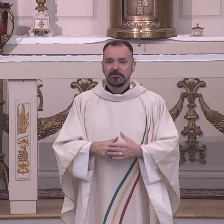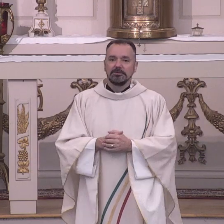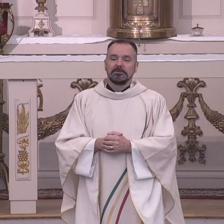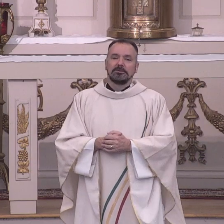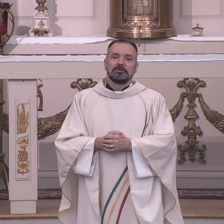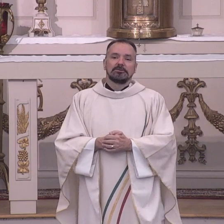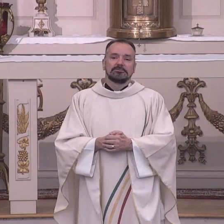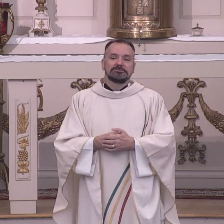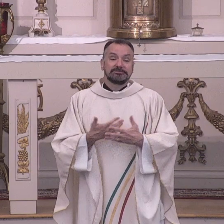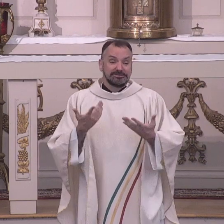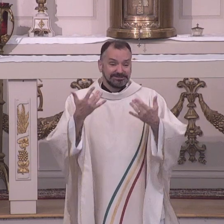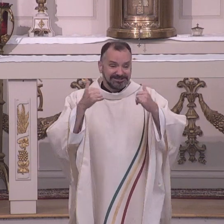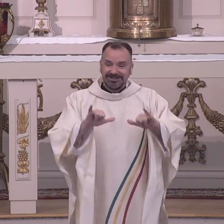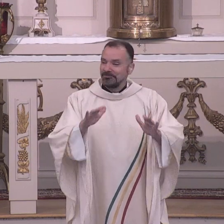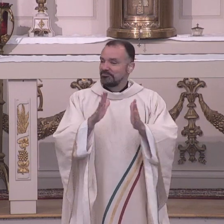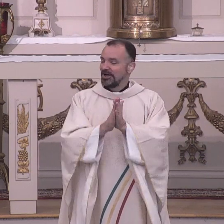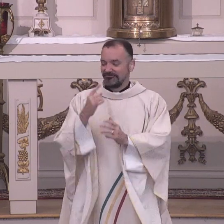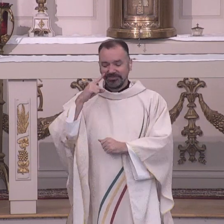the laptop.